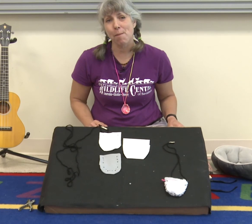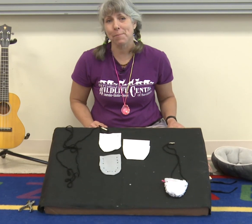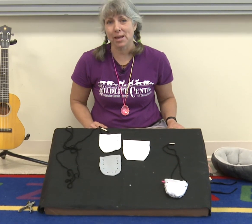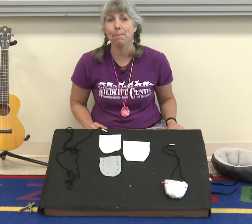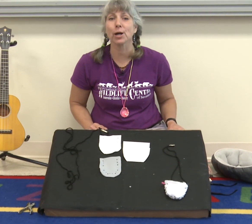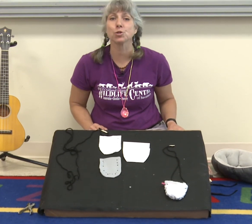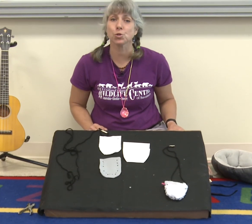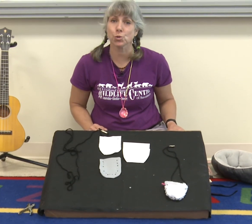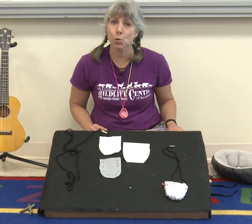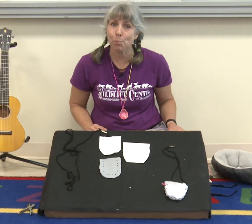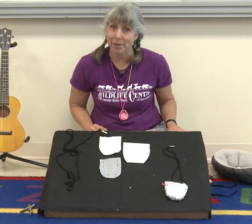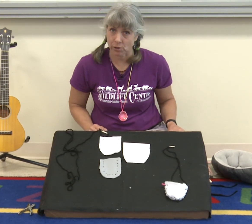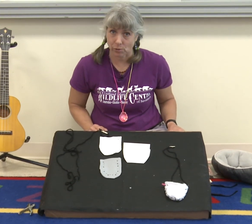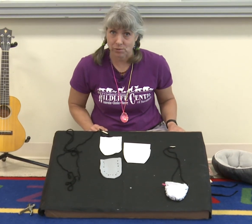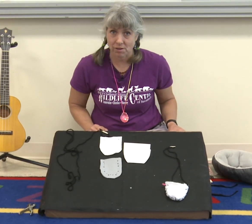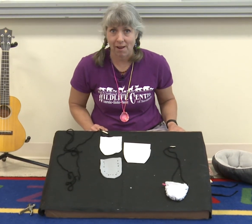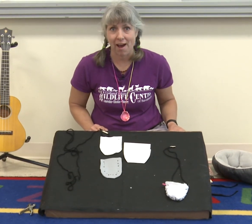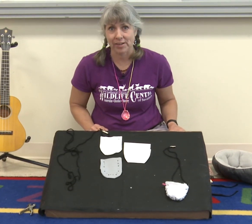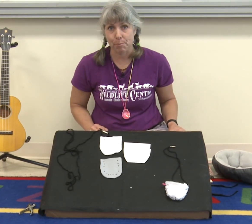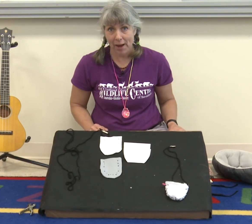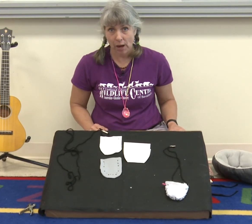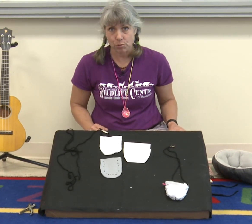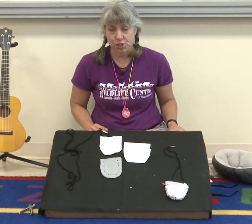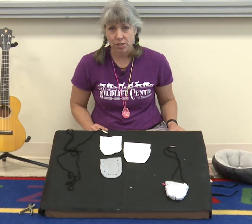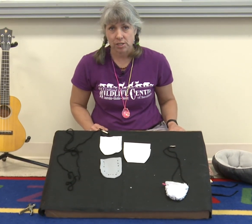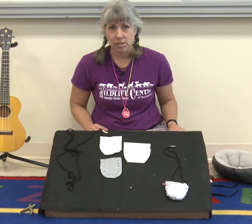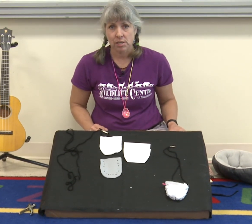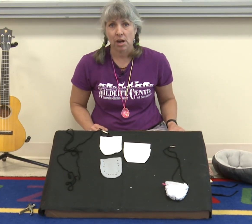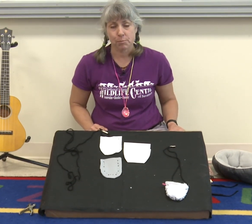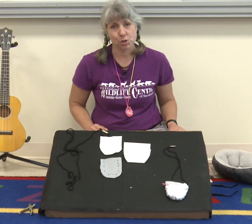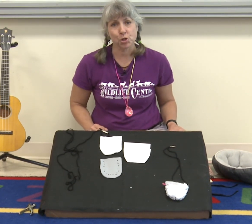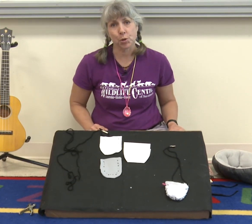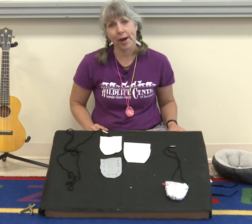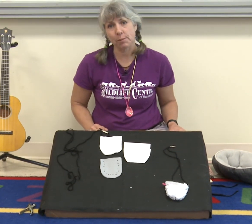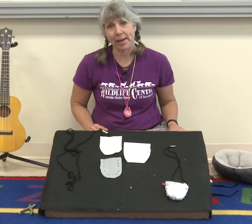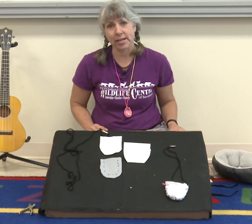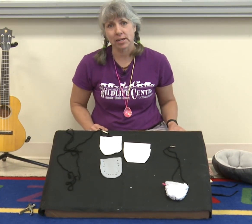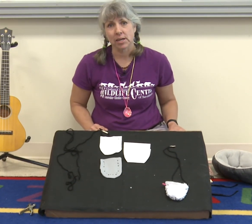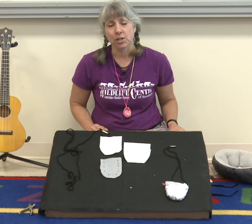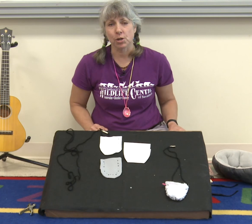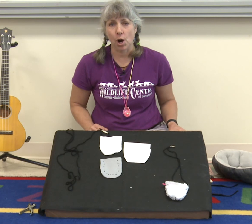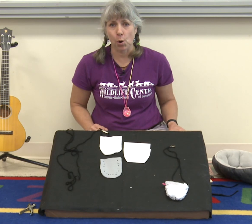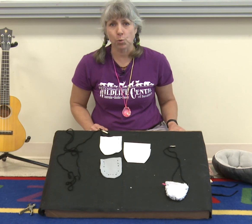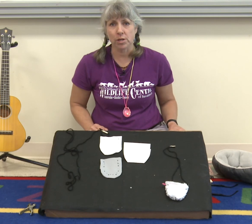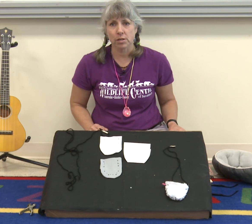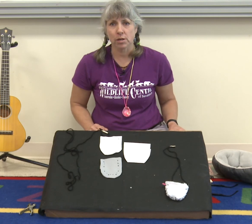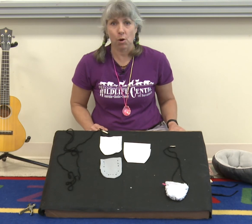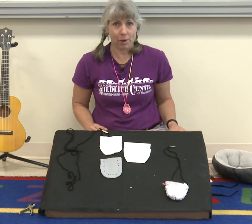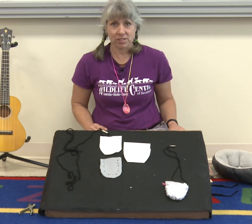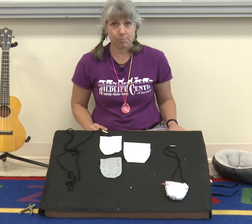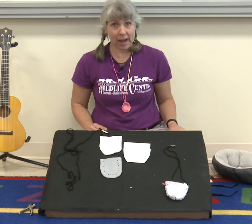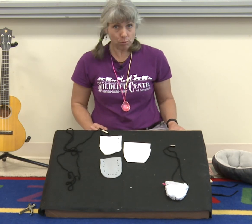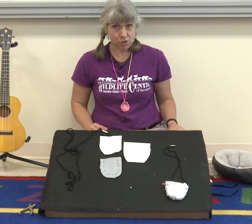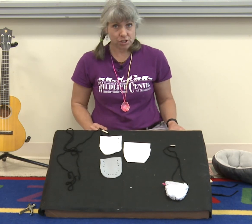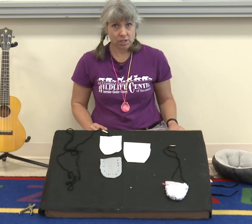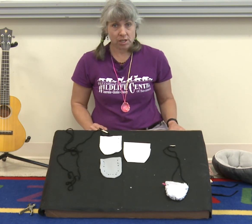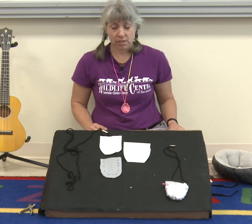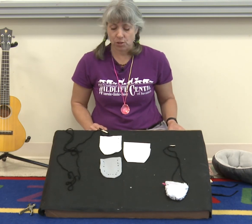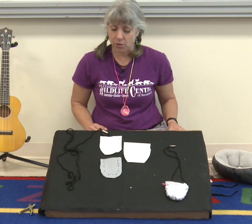being marsupials and having a pouch. I'm going to show you how to make your own opossum pouch that you can